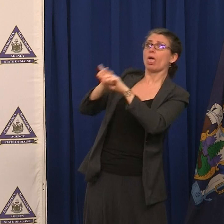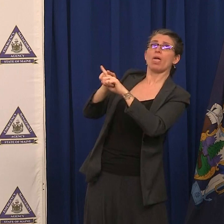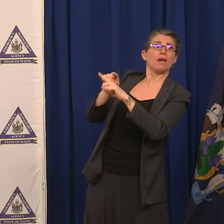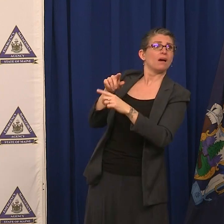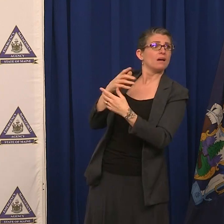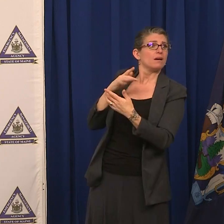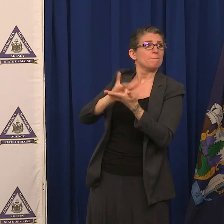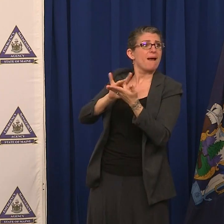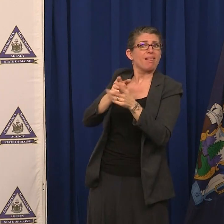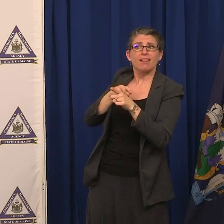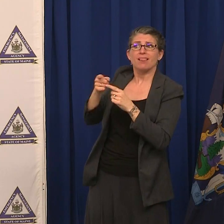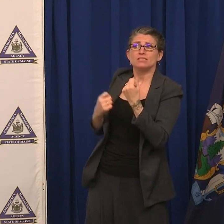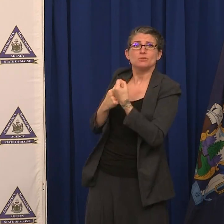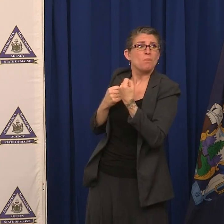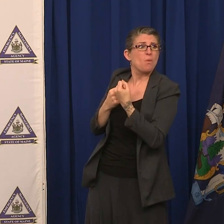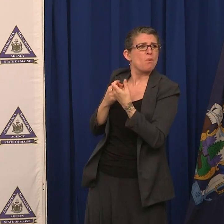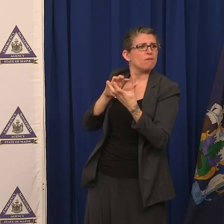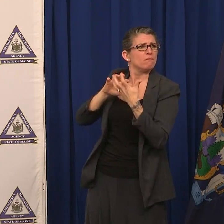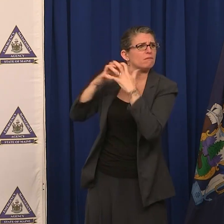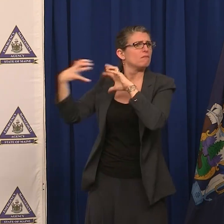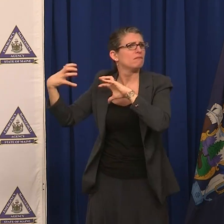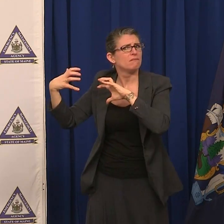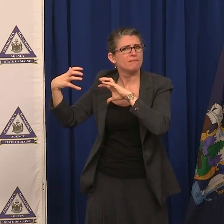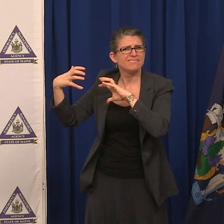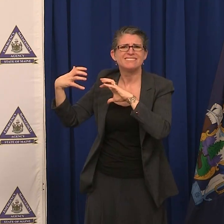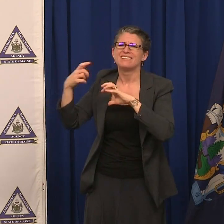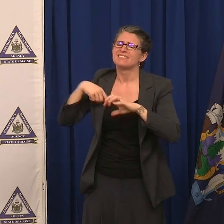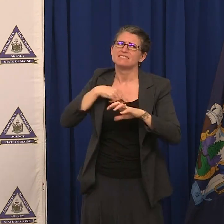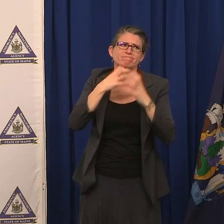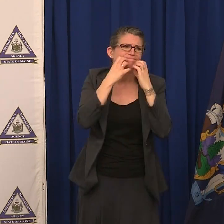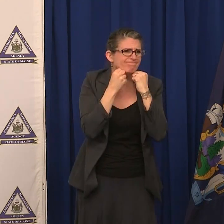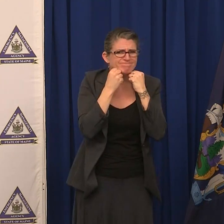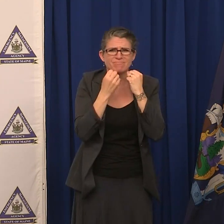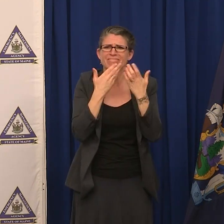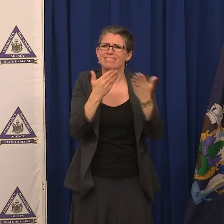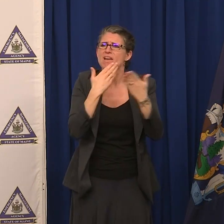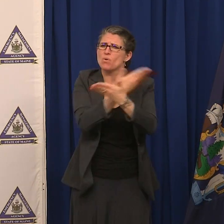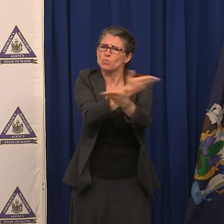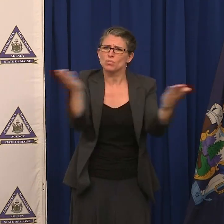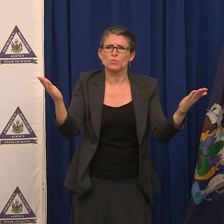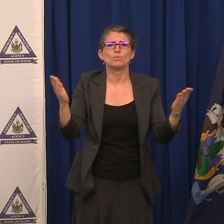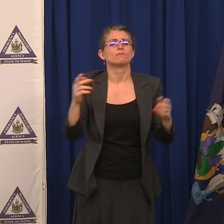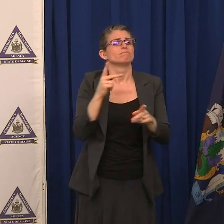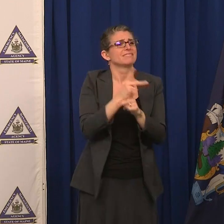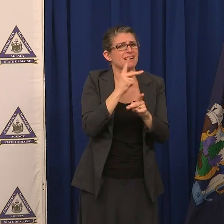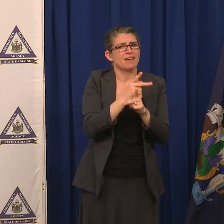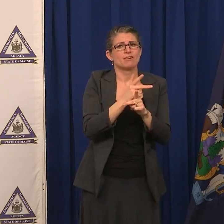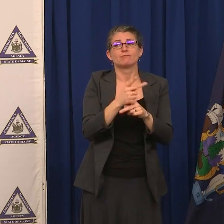everybody working on COVID-19, I thank you. With that, thank you all very much. We'll see everyone soon.